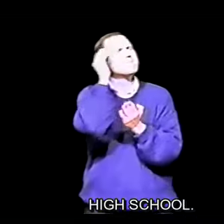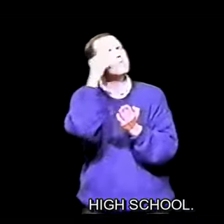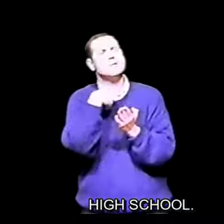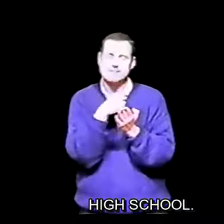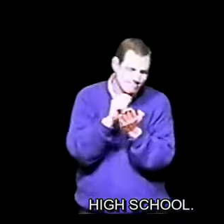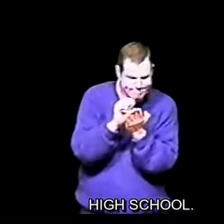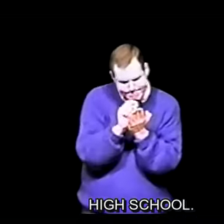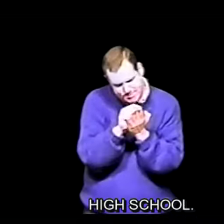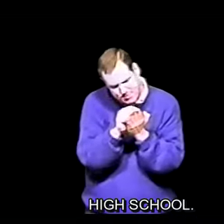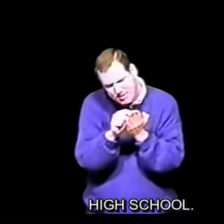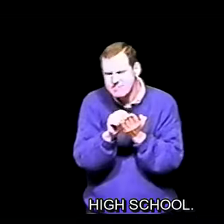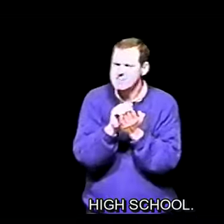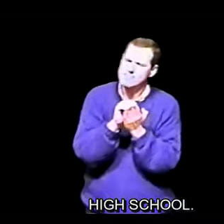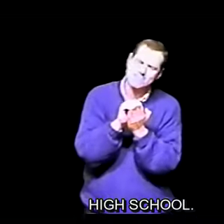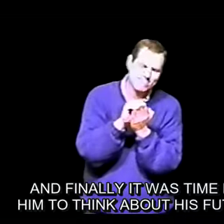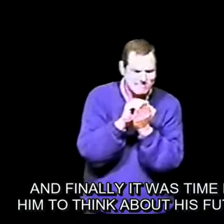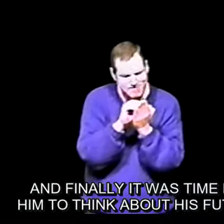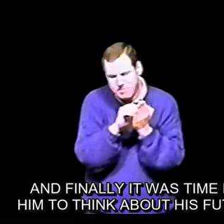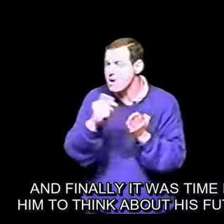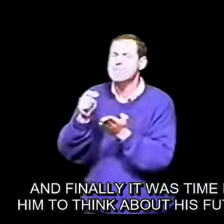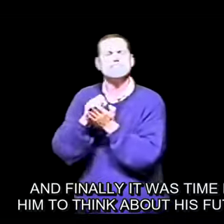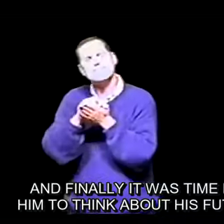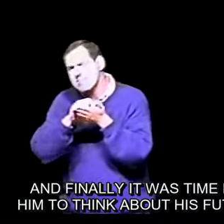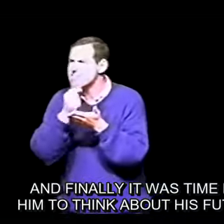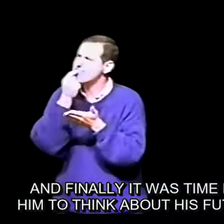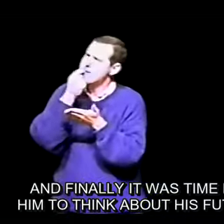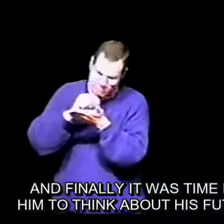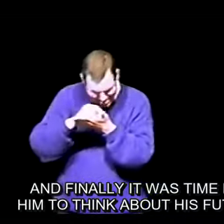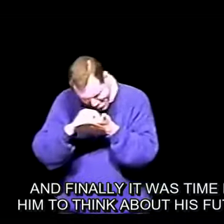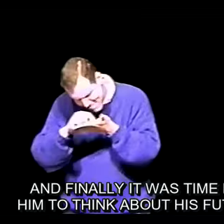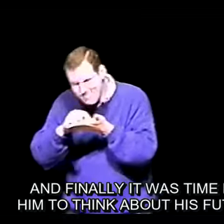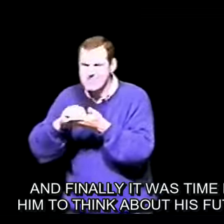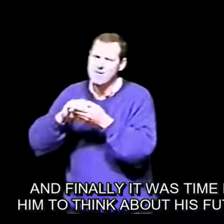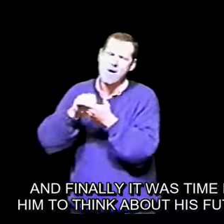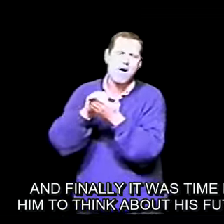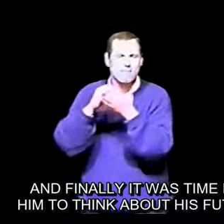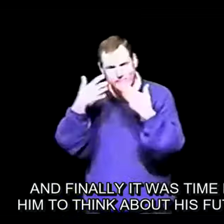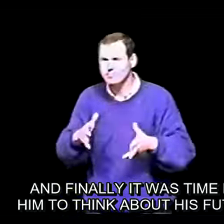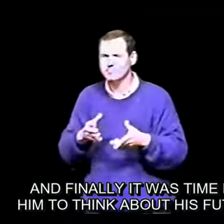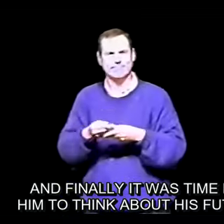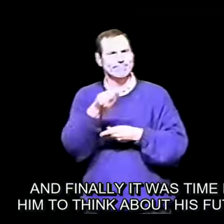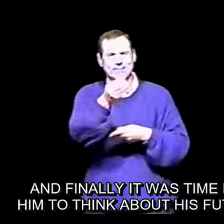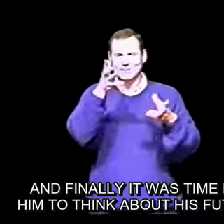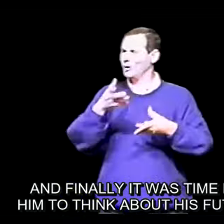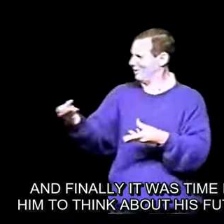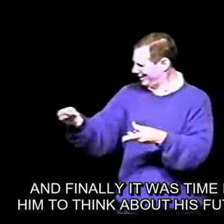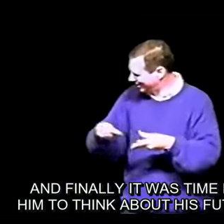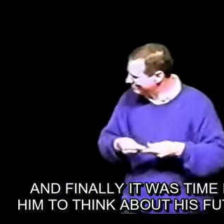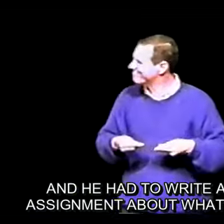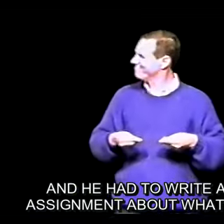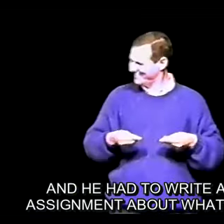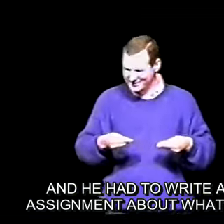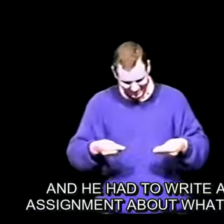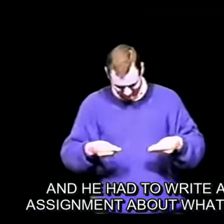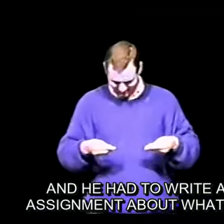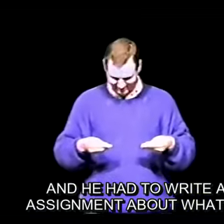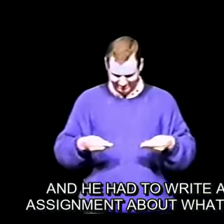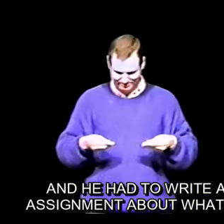school. And finally it was time for him to think about his future. And he had to write an